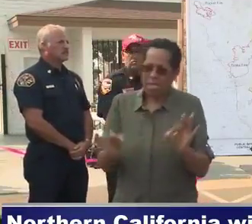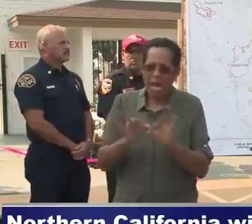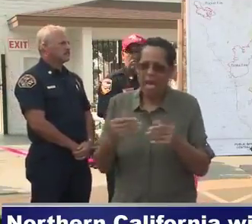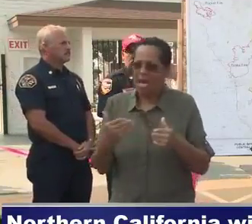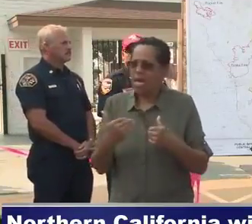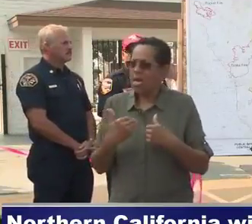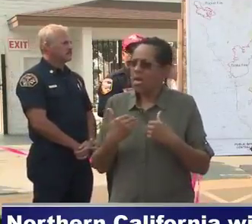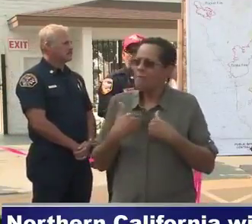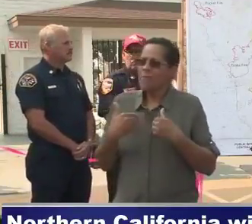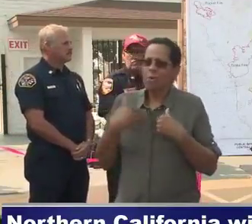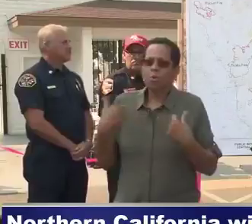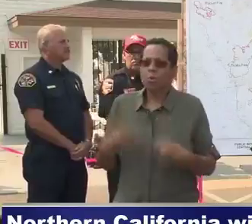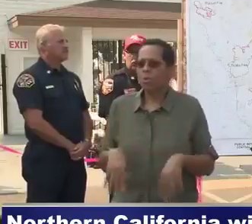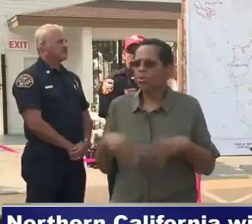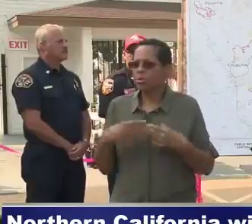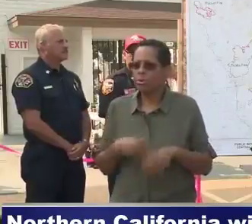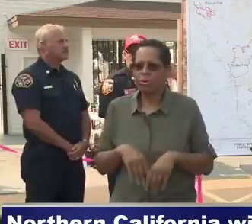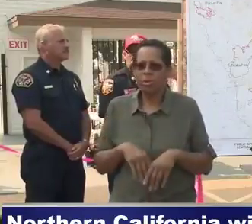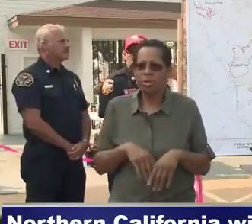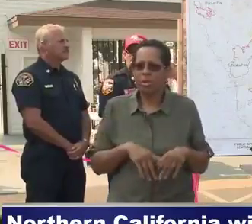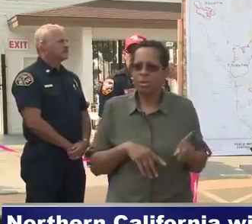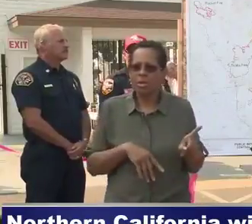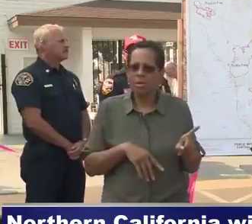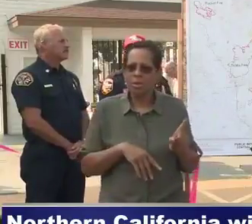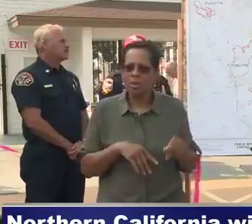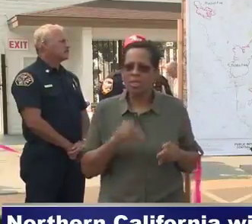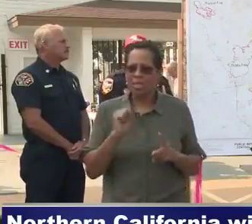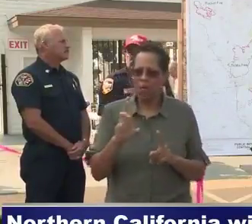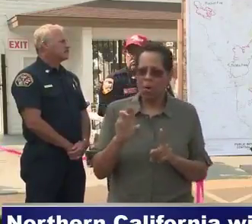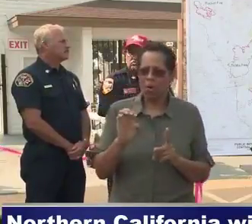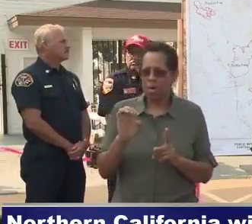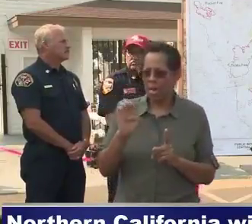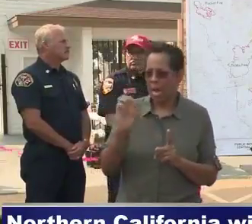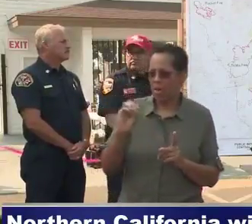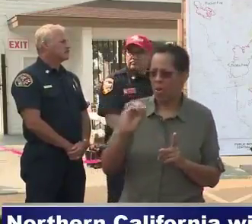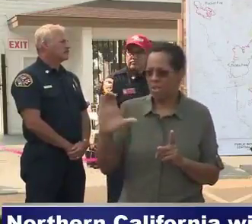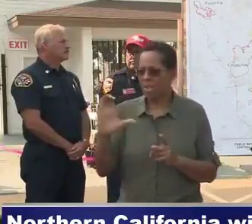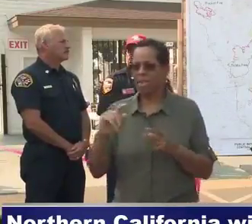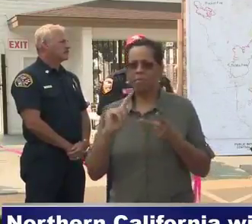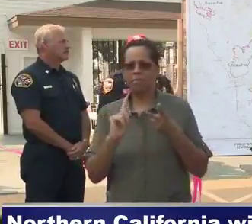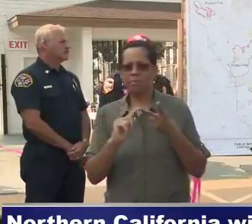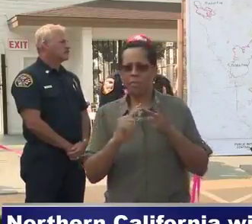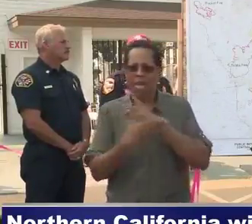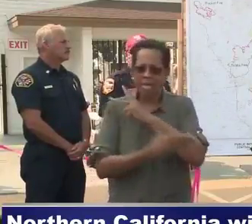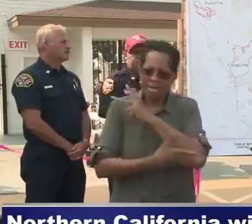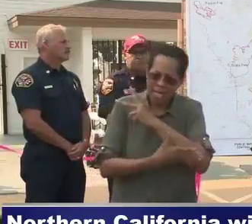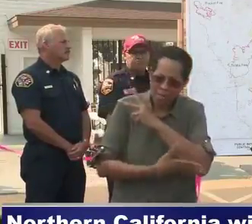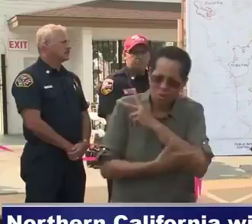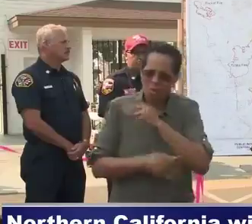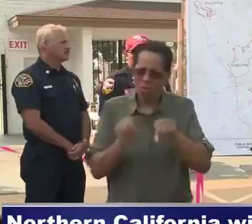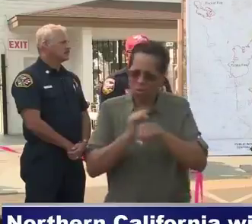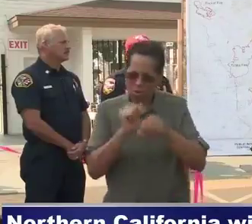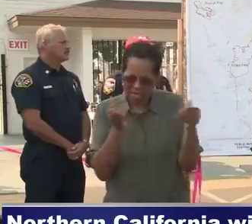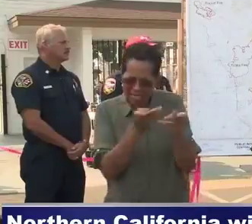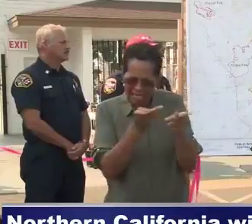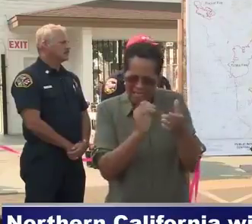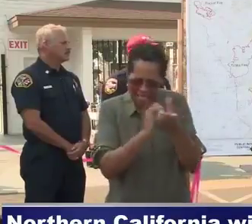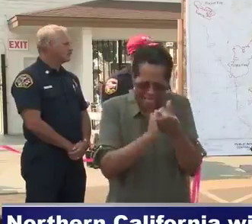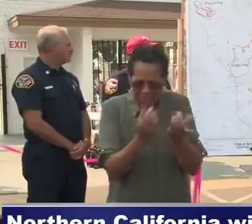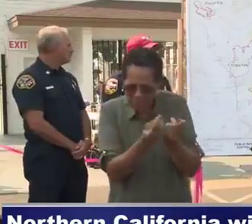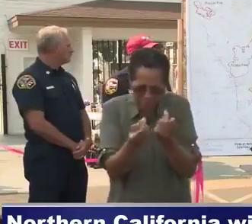capacity. The Santa Rosa EOC and county are working closely on that issue also. And in terms